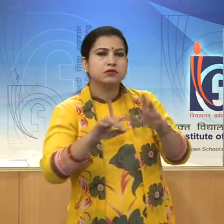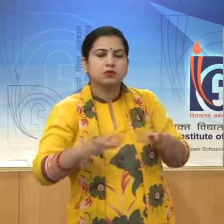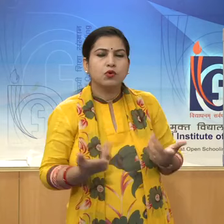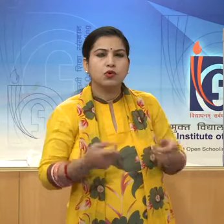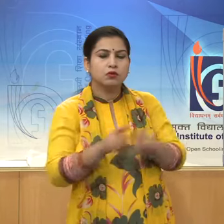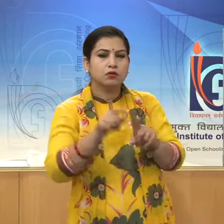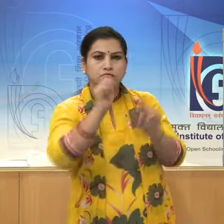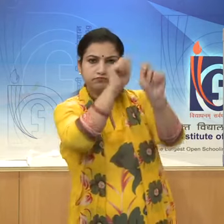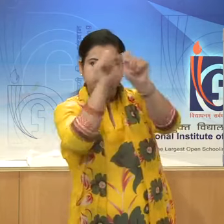and the frescoes